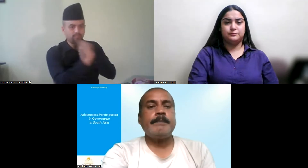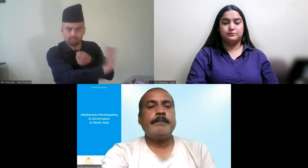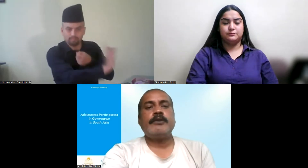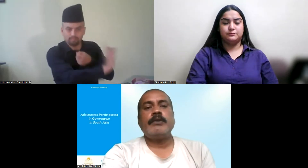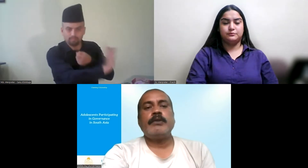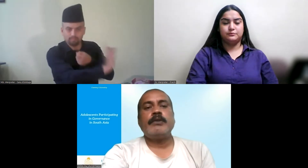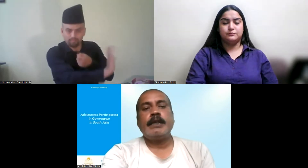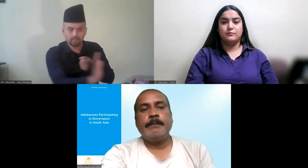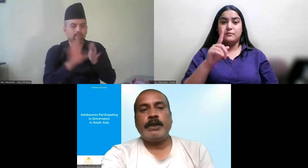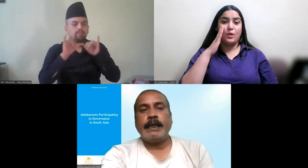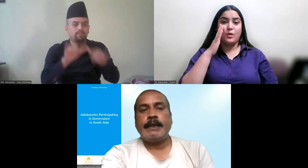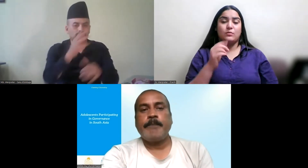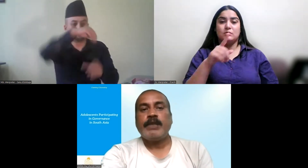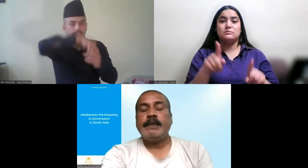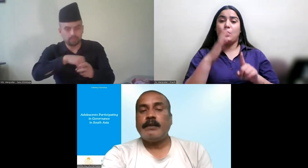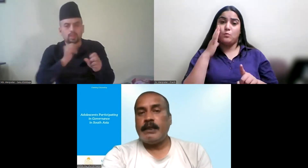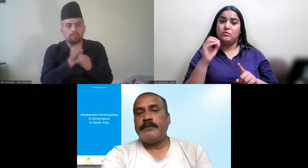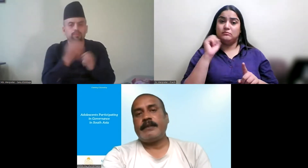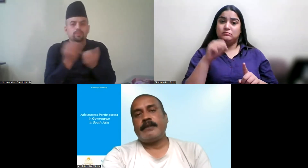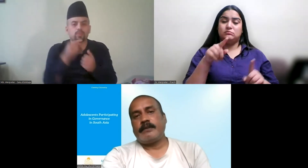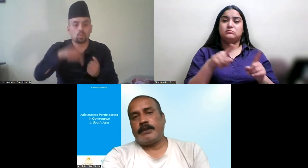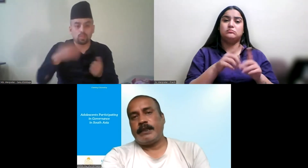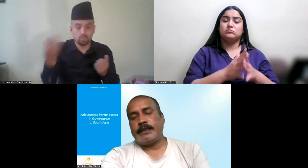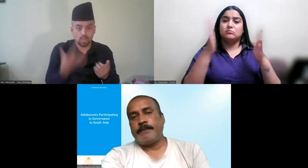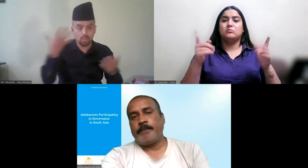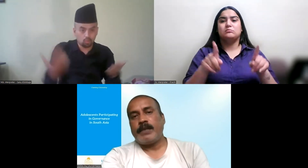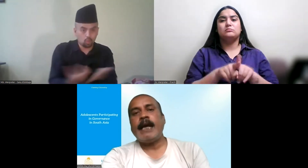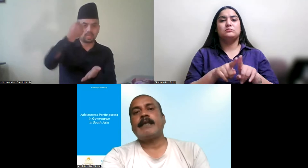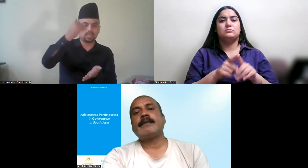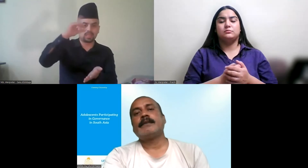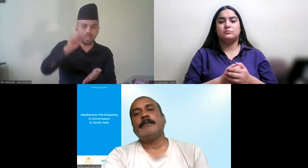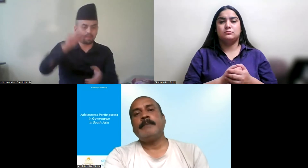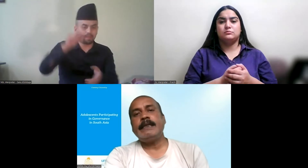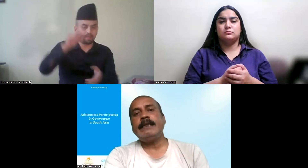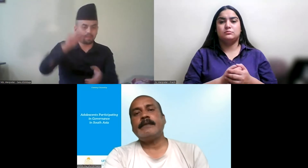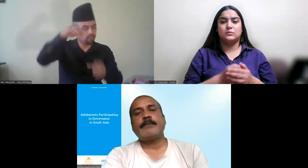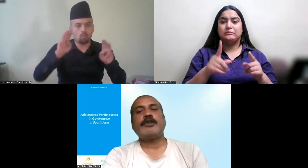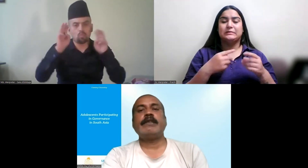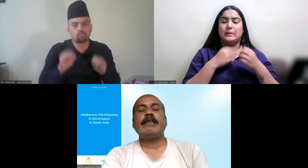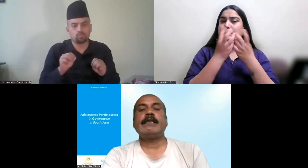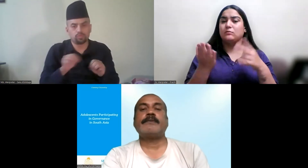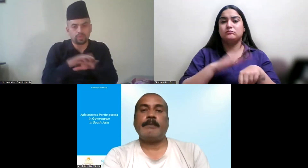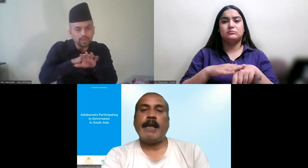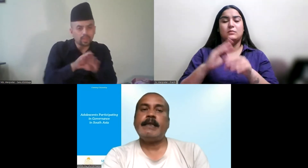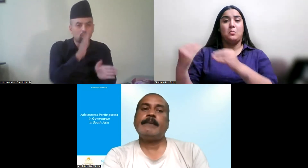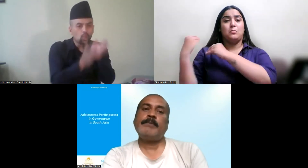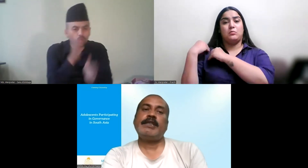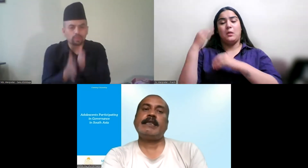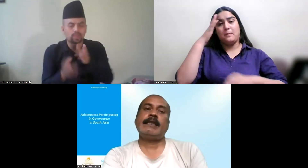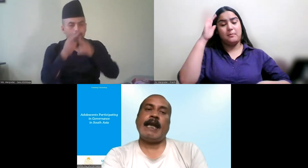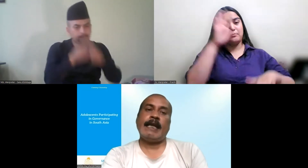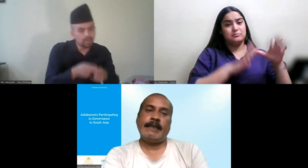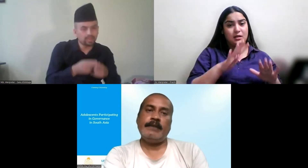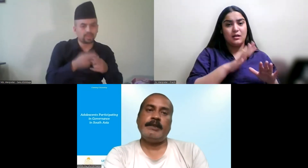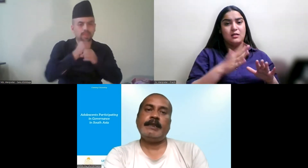was particularly important in the current federal context, as many responsibilities for planning,